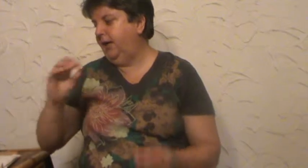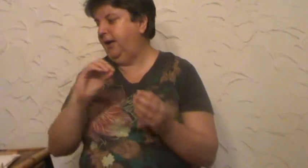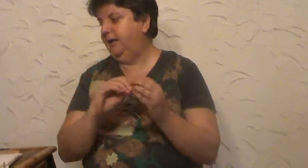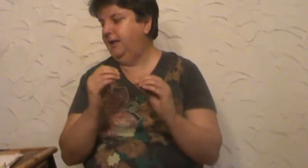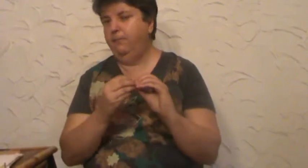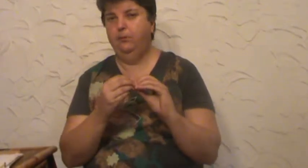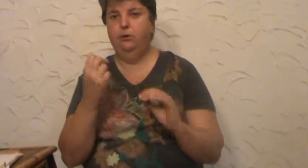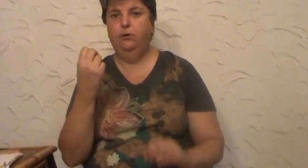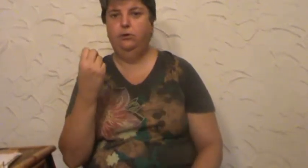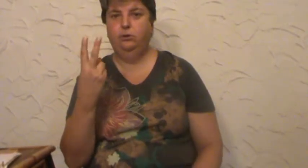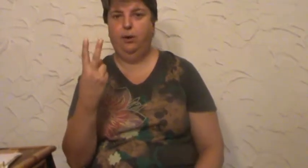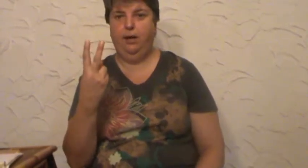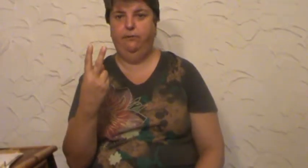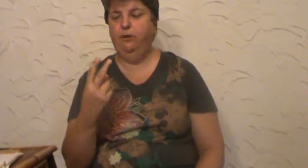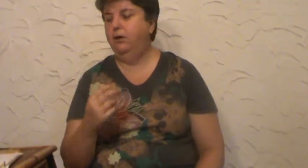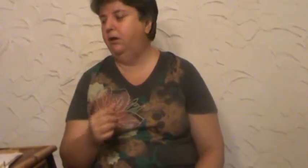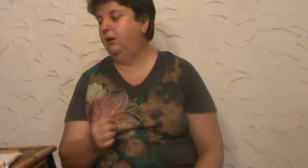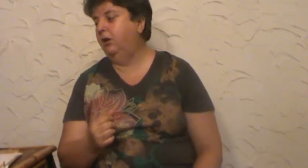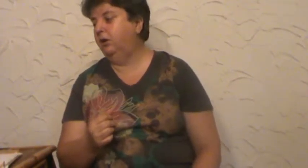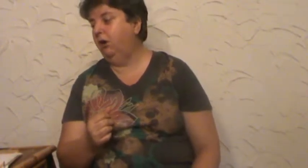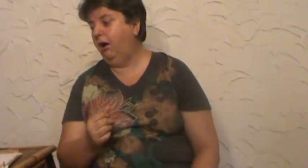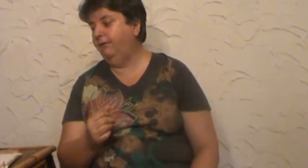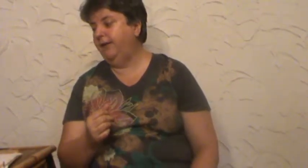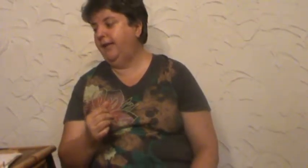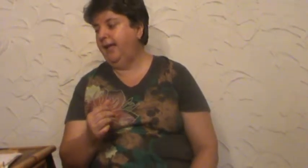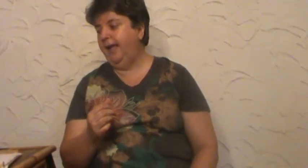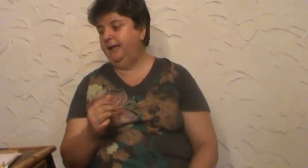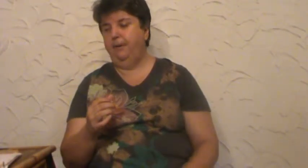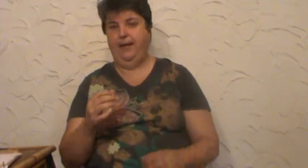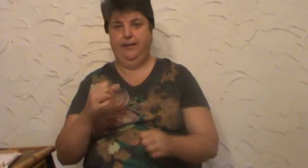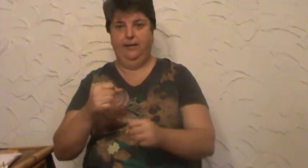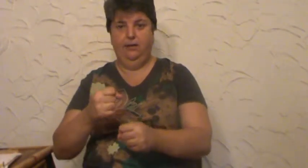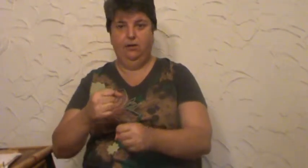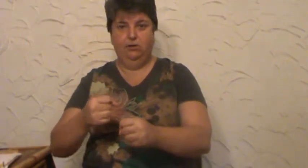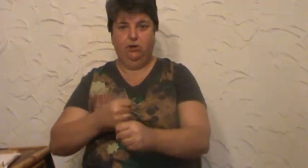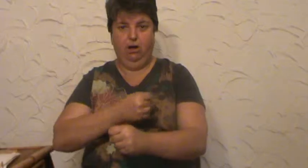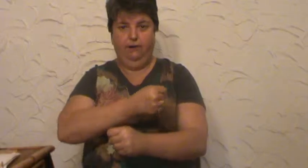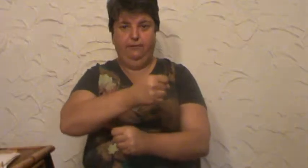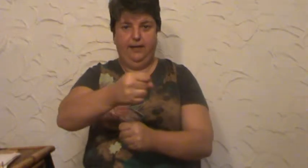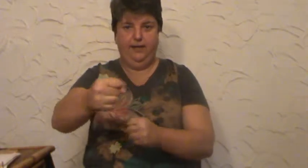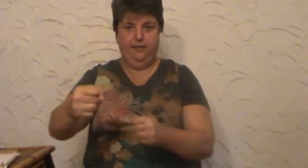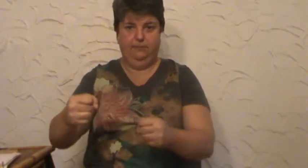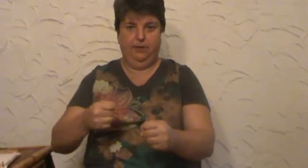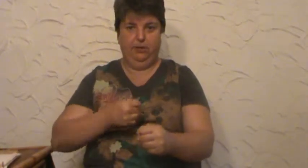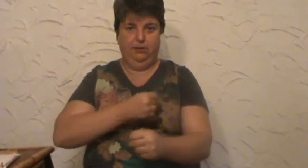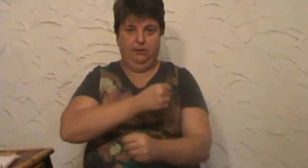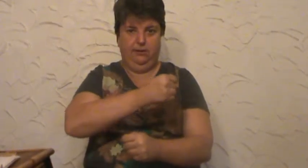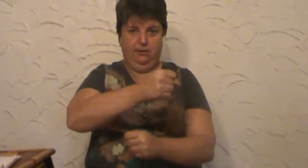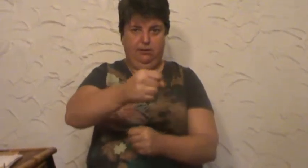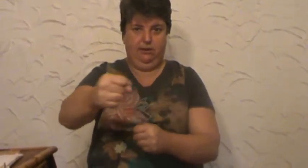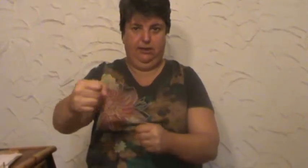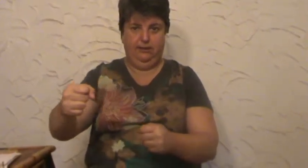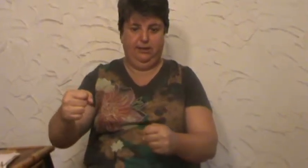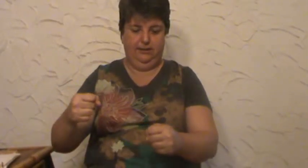Okay, number 12. Coffee and make. So coffee is like, this is